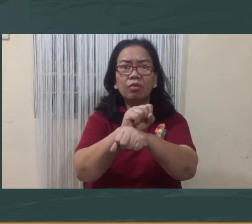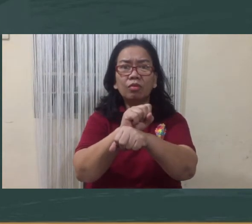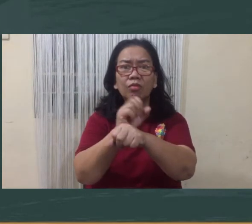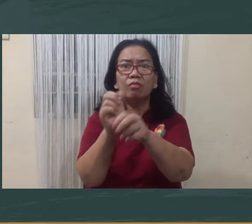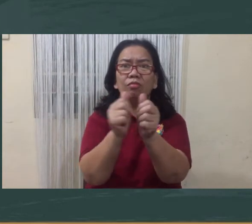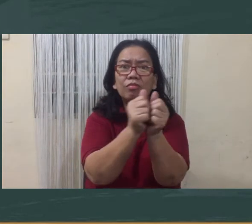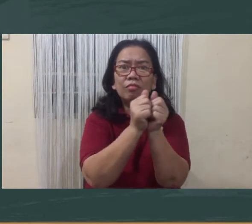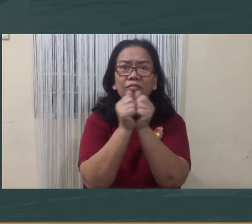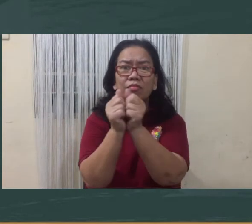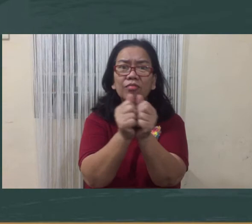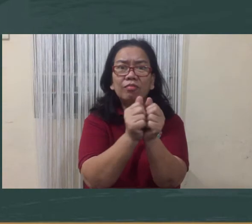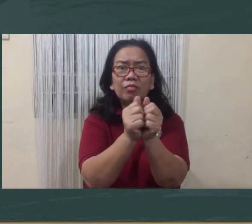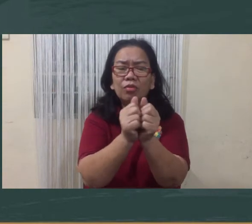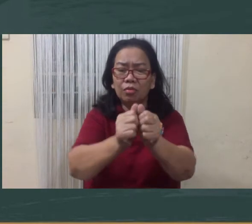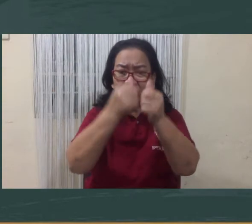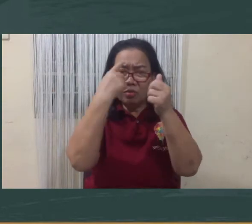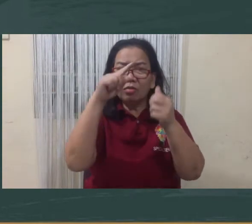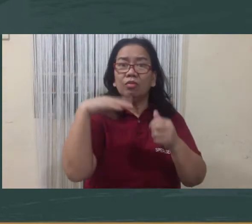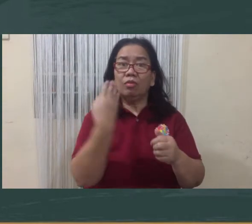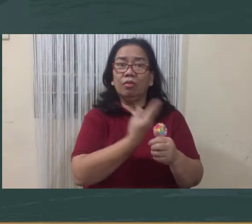we make every day.